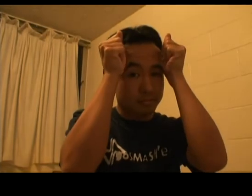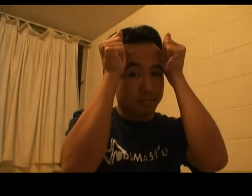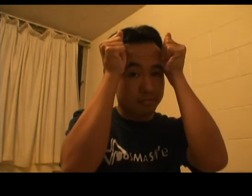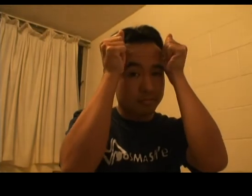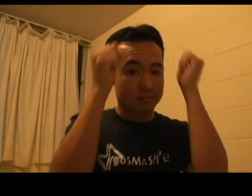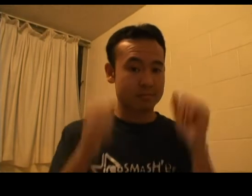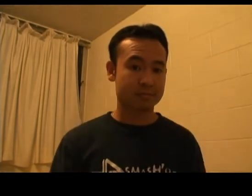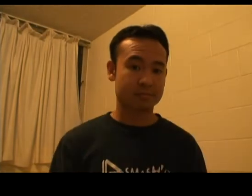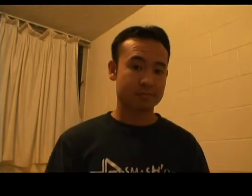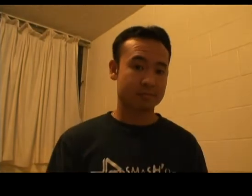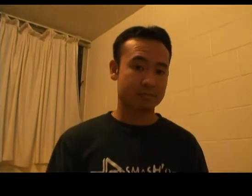mind.